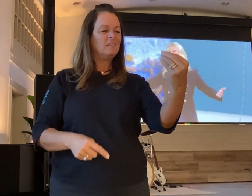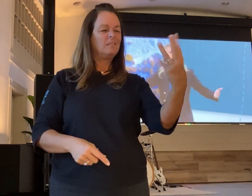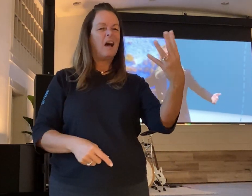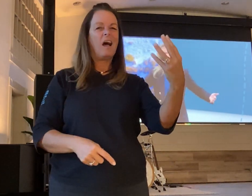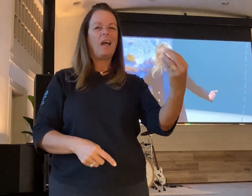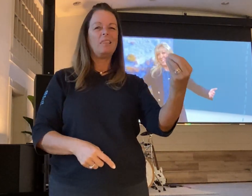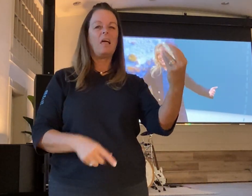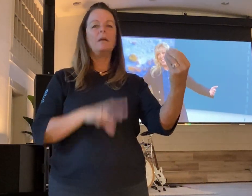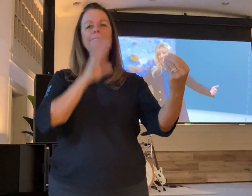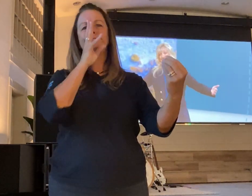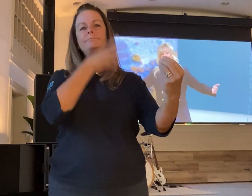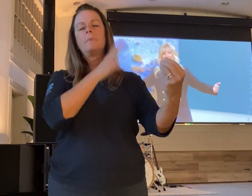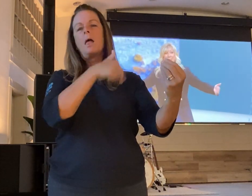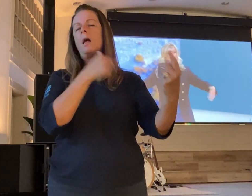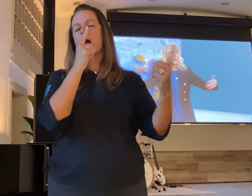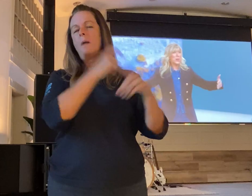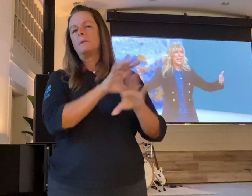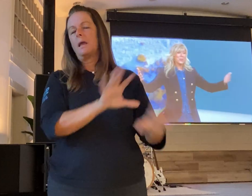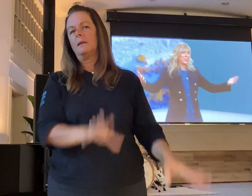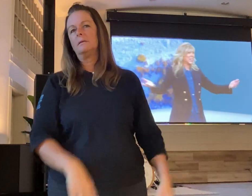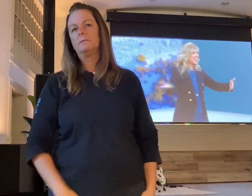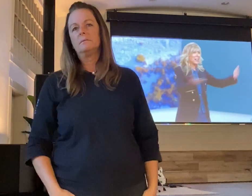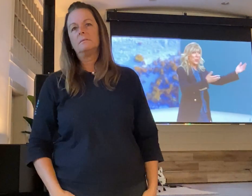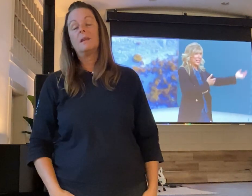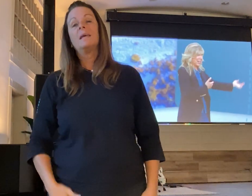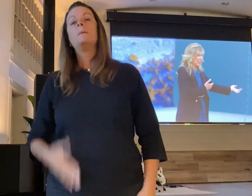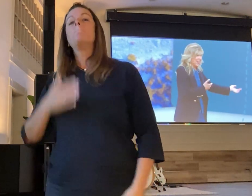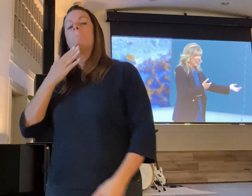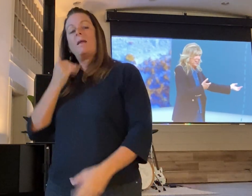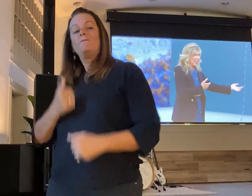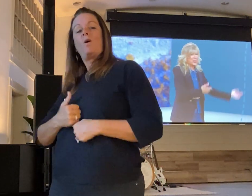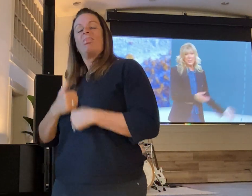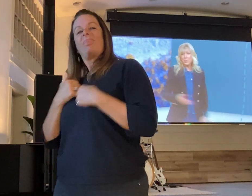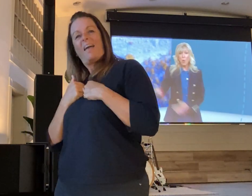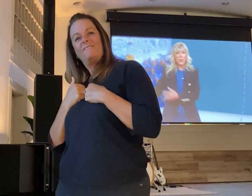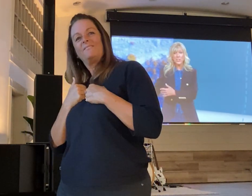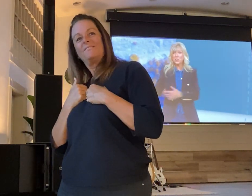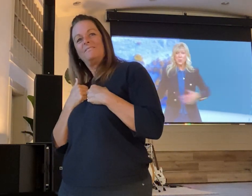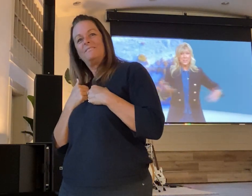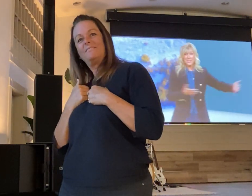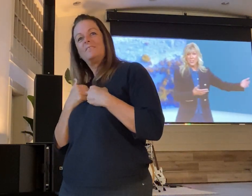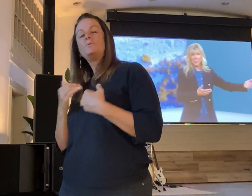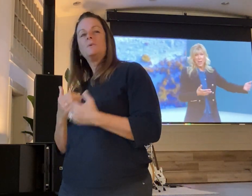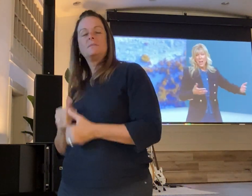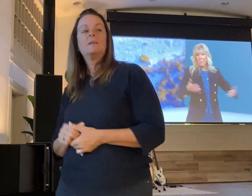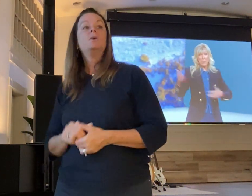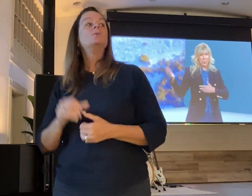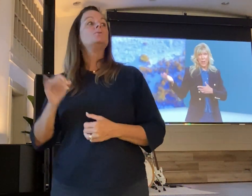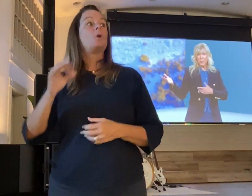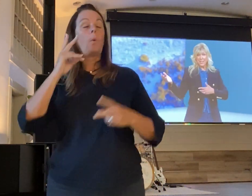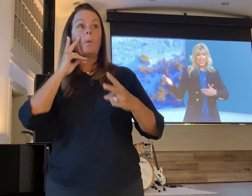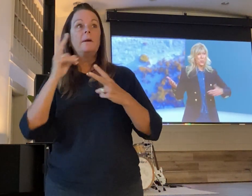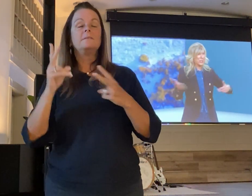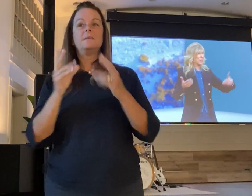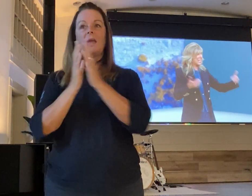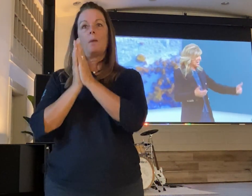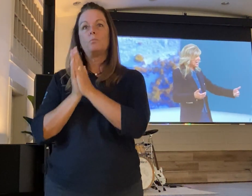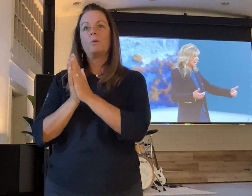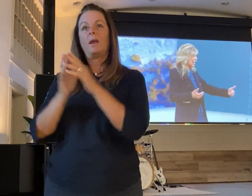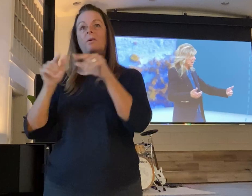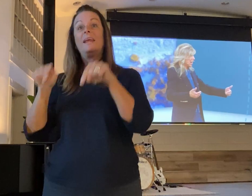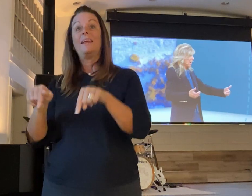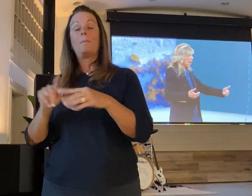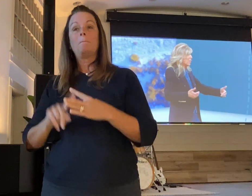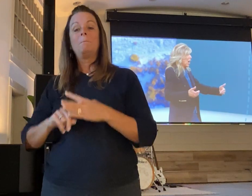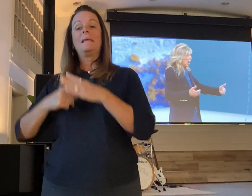We've tried to just make it easy. And so this weekend, it's Connect Weekend. And so this is more than a sermon series. My prayer is that this will be